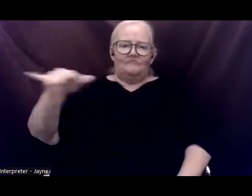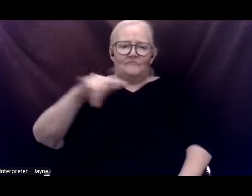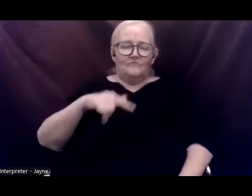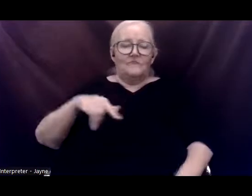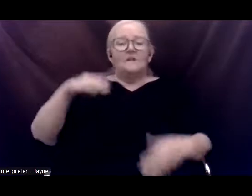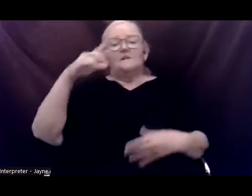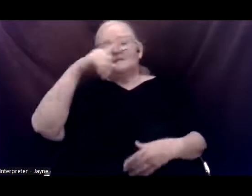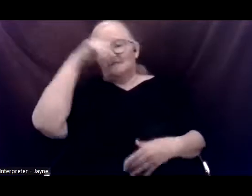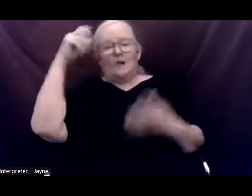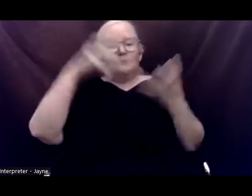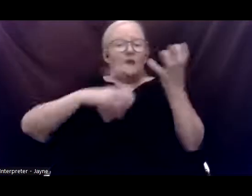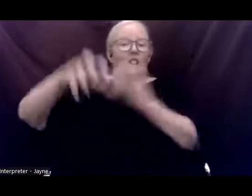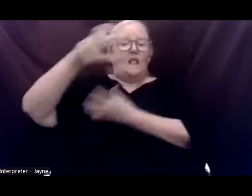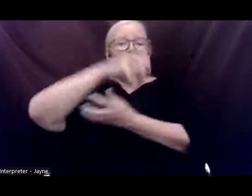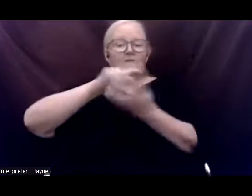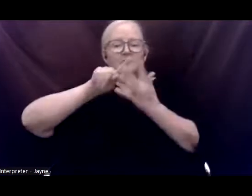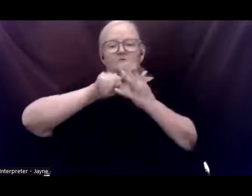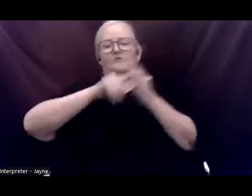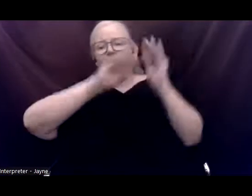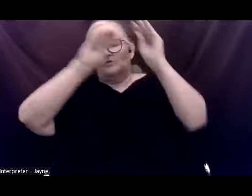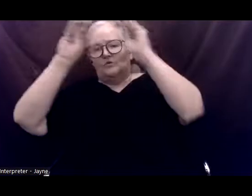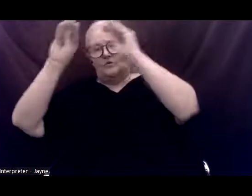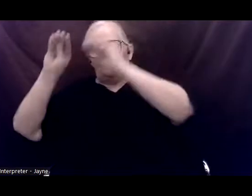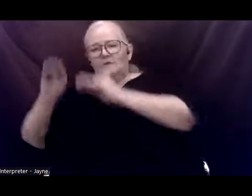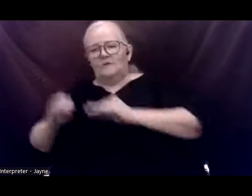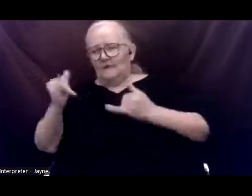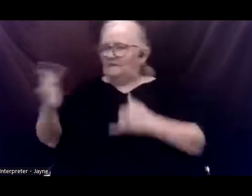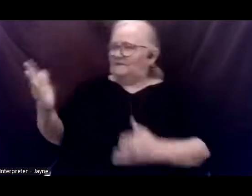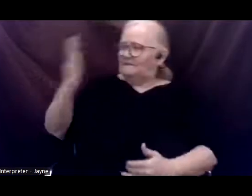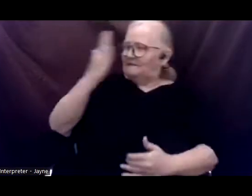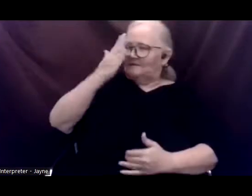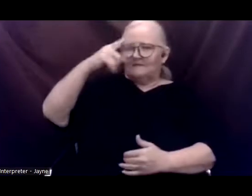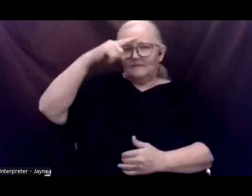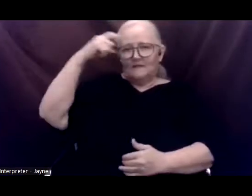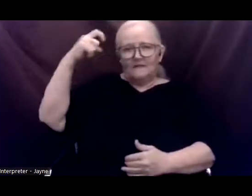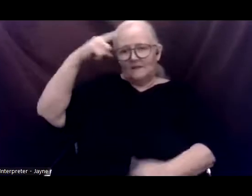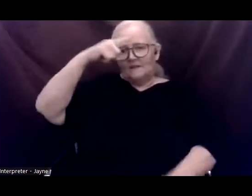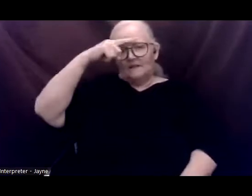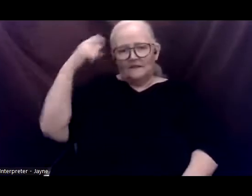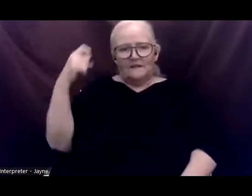Thank you.